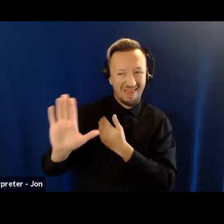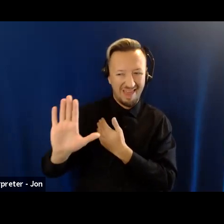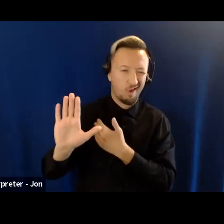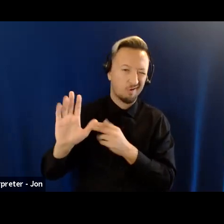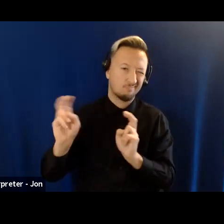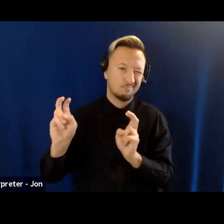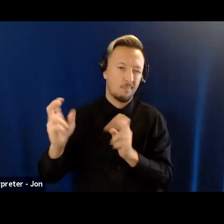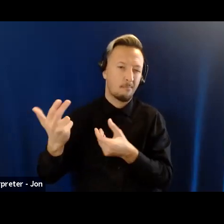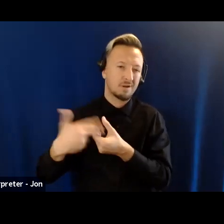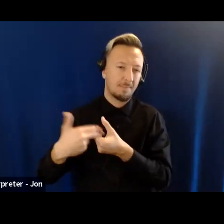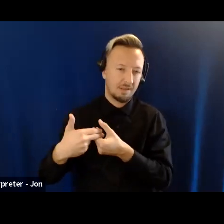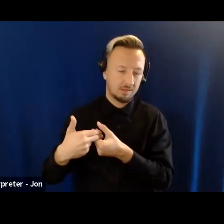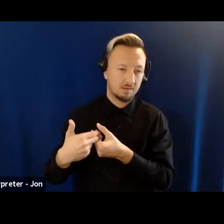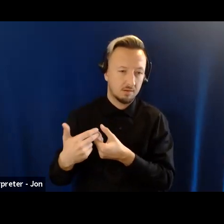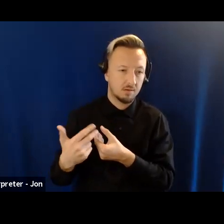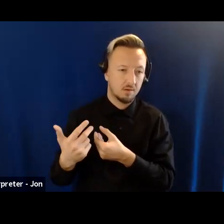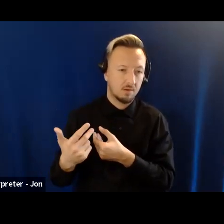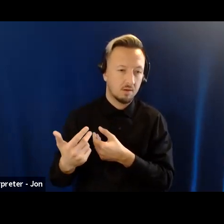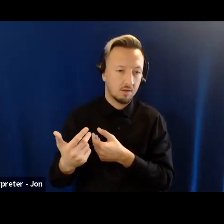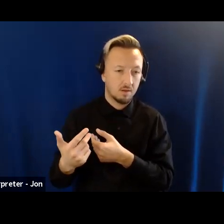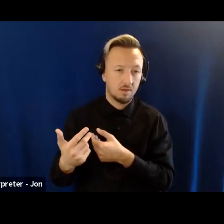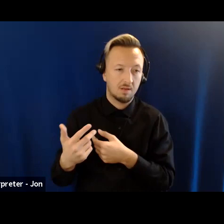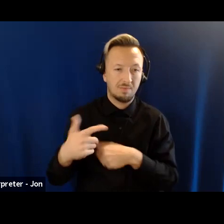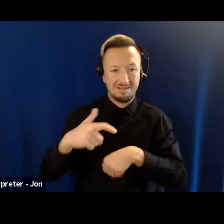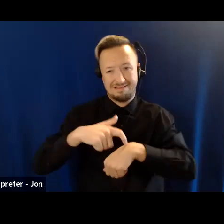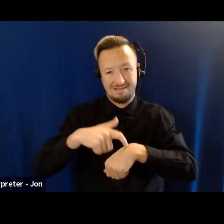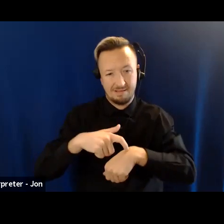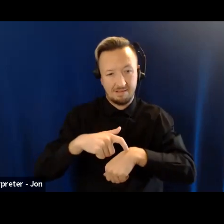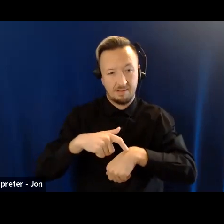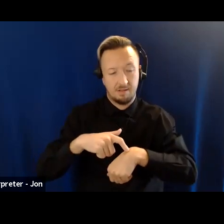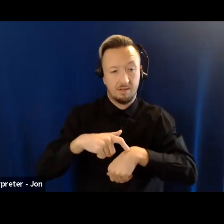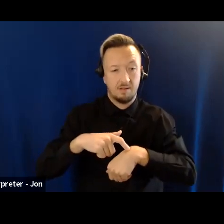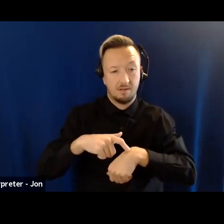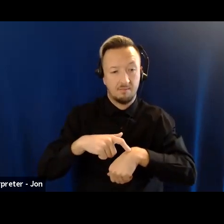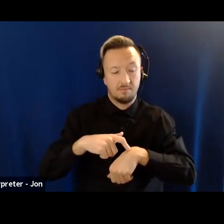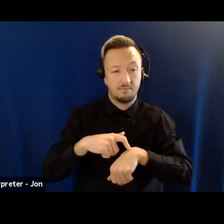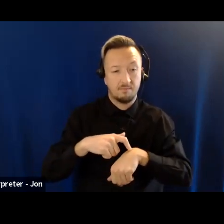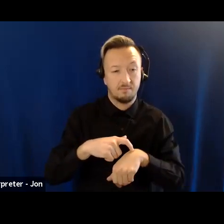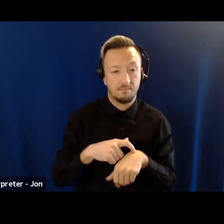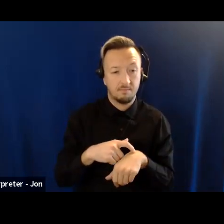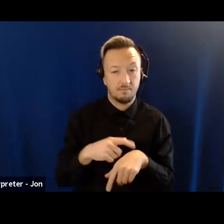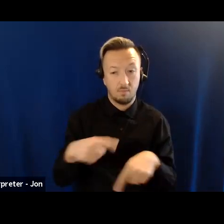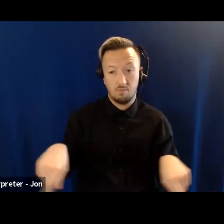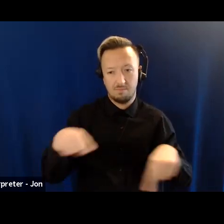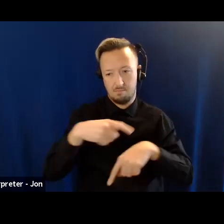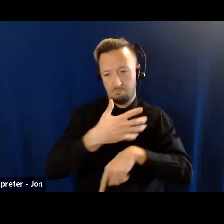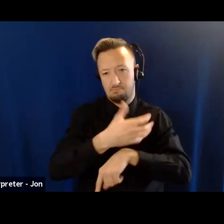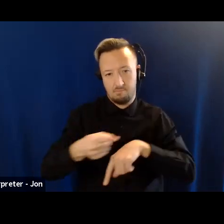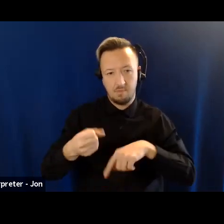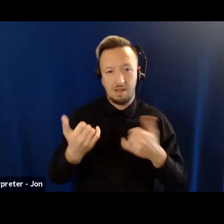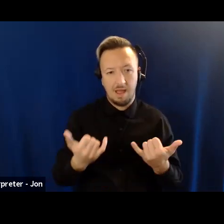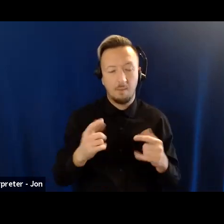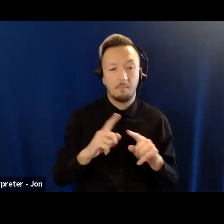will. We don't want it to take further time than needed from all of you. We